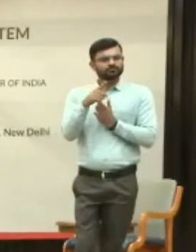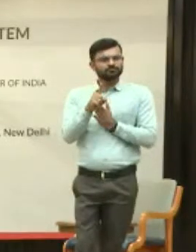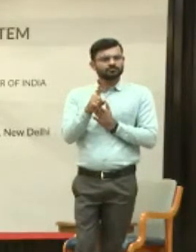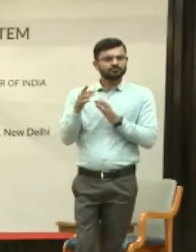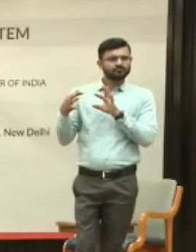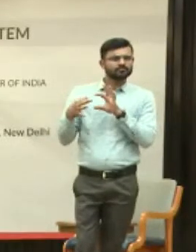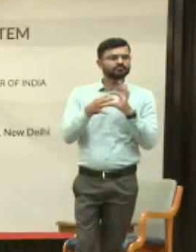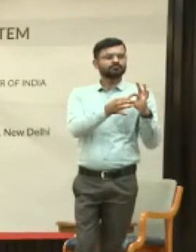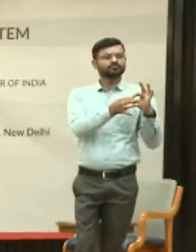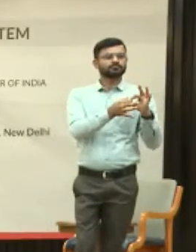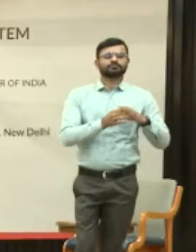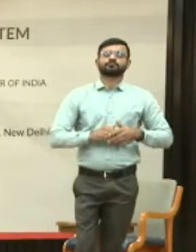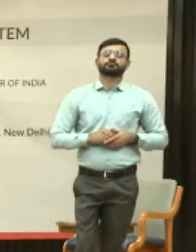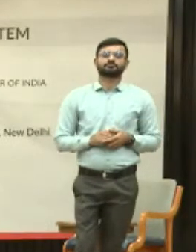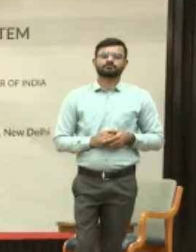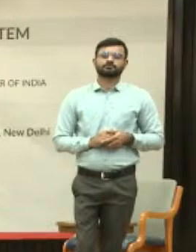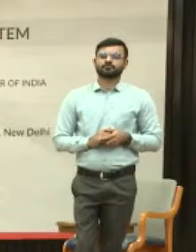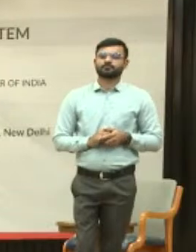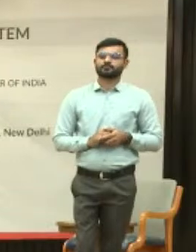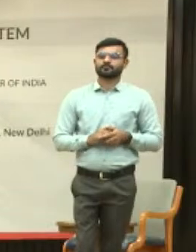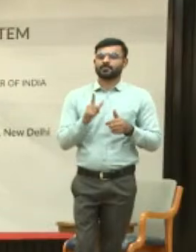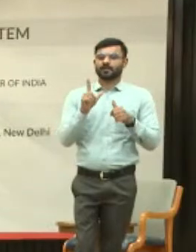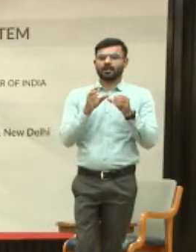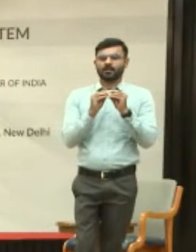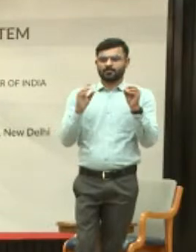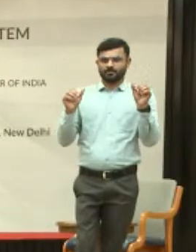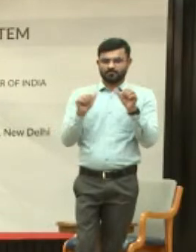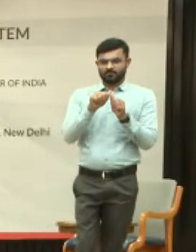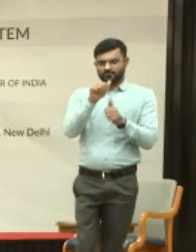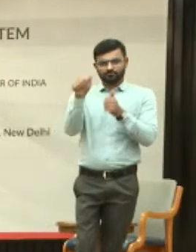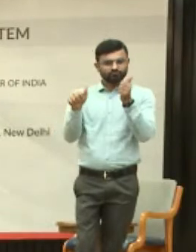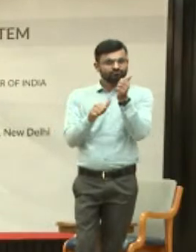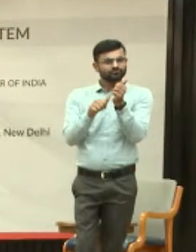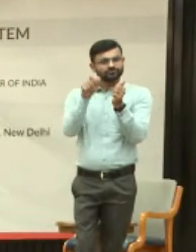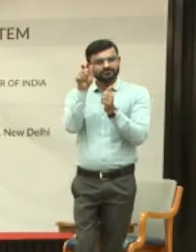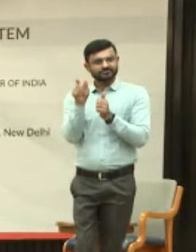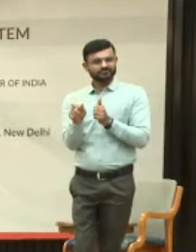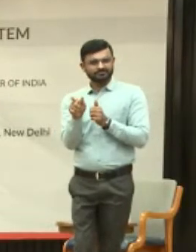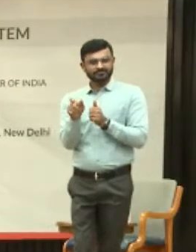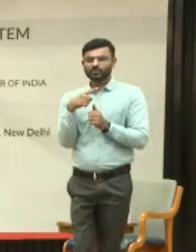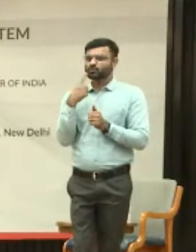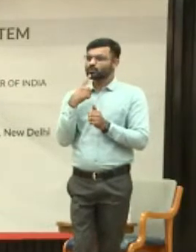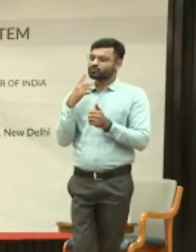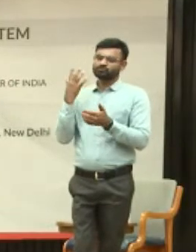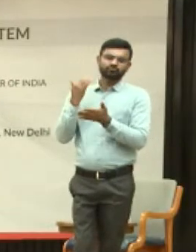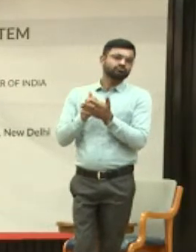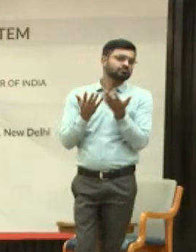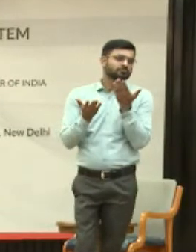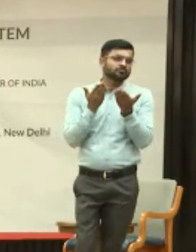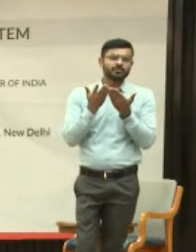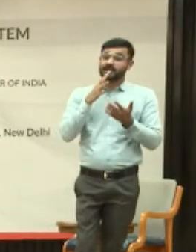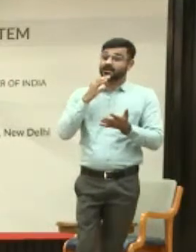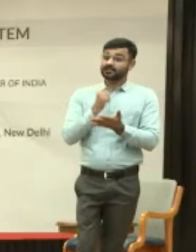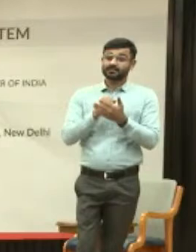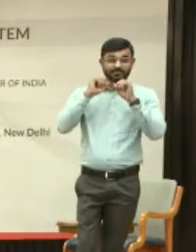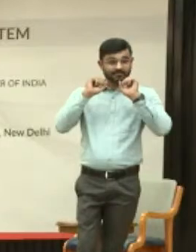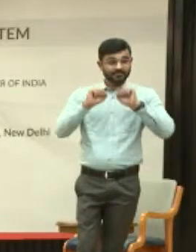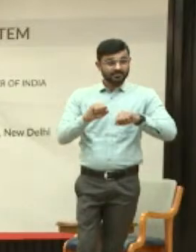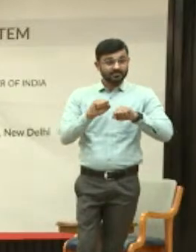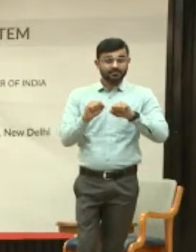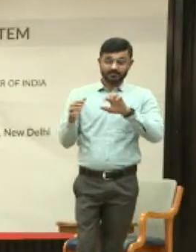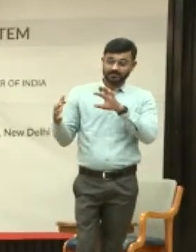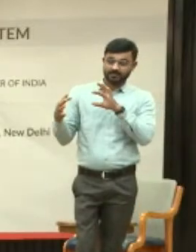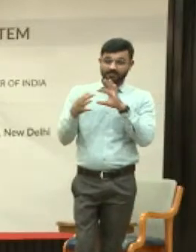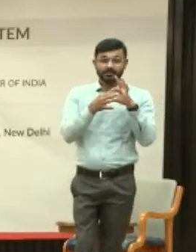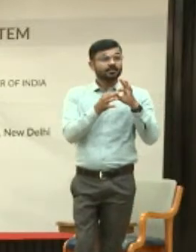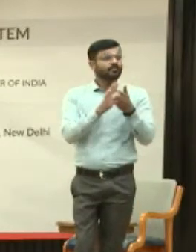way. So the LBAs were the assistants who inspected and ensured that the